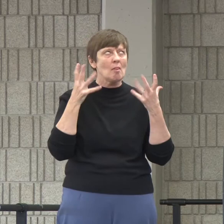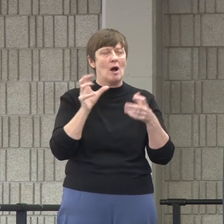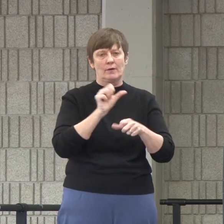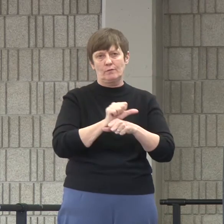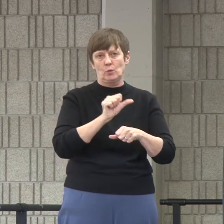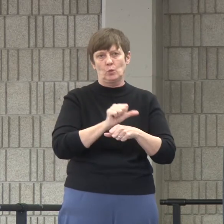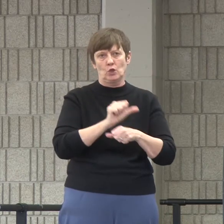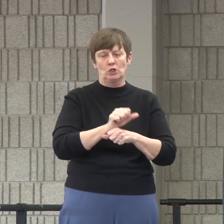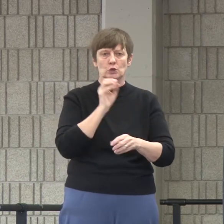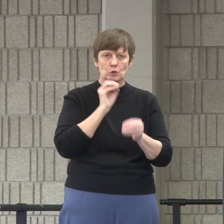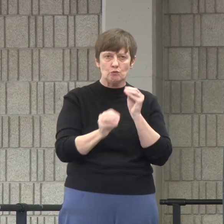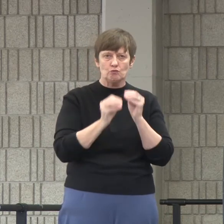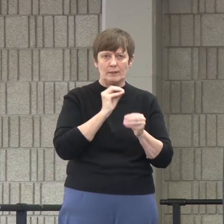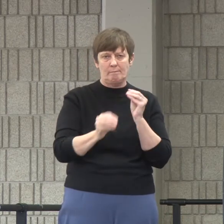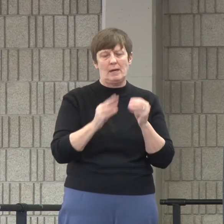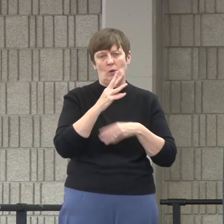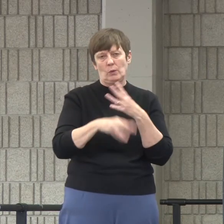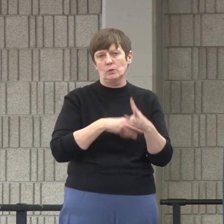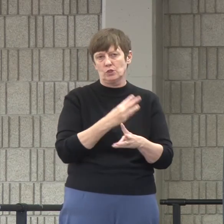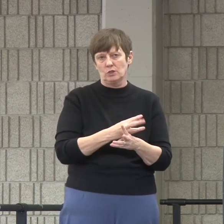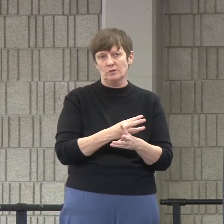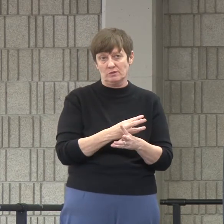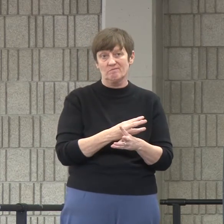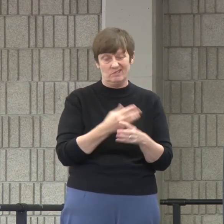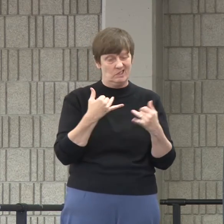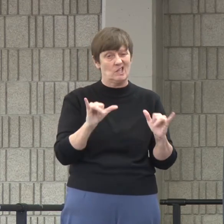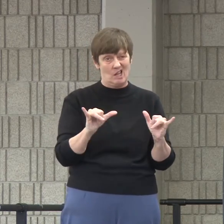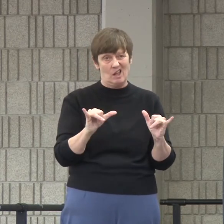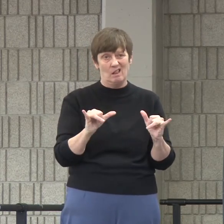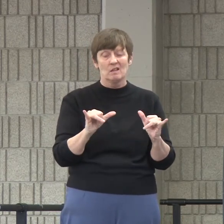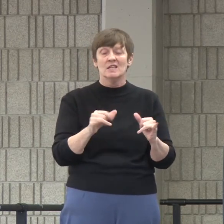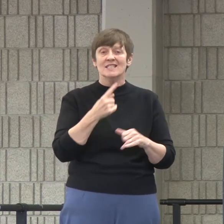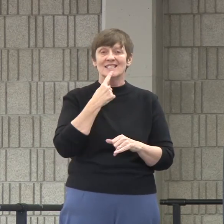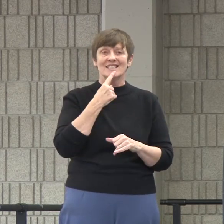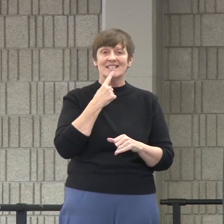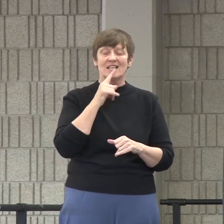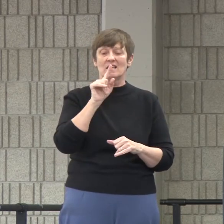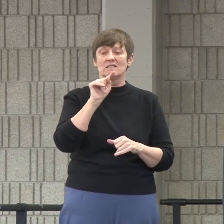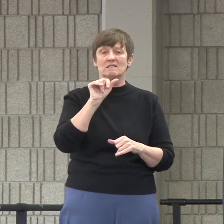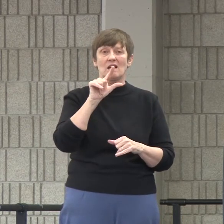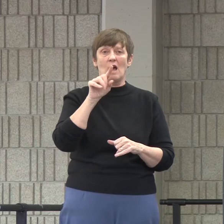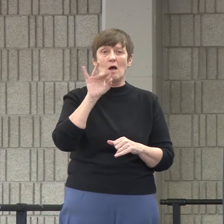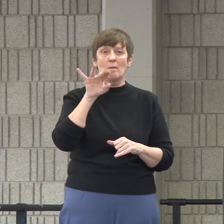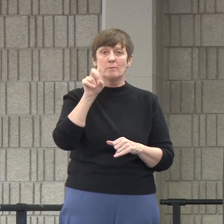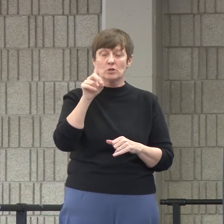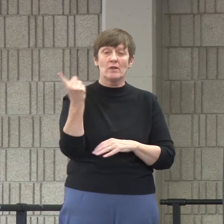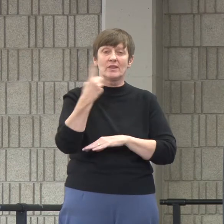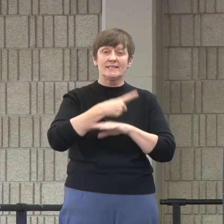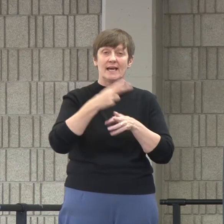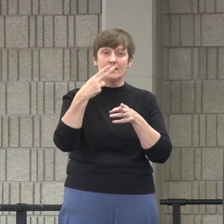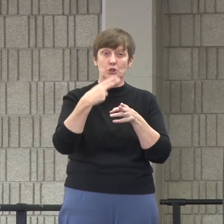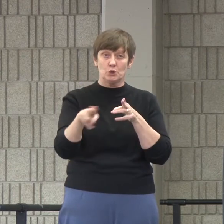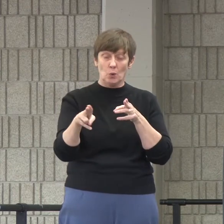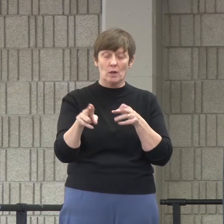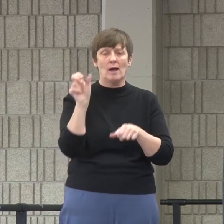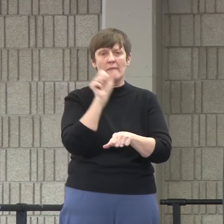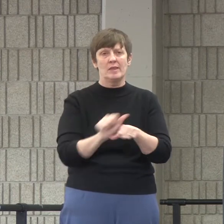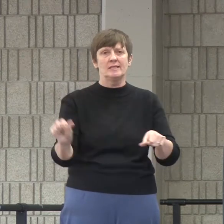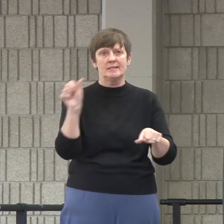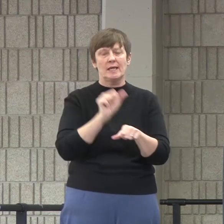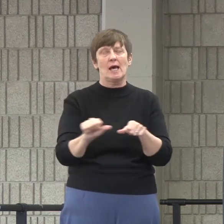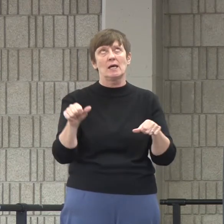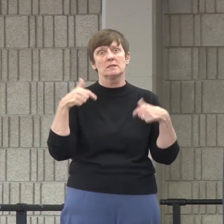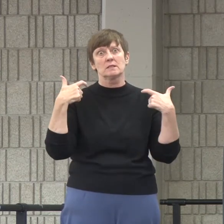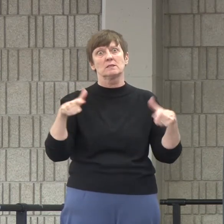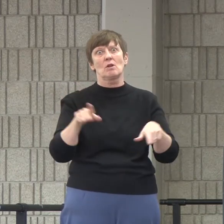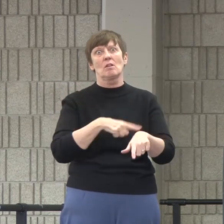to repair our broken world. As it says in the Talmud, the day is short and the task is